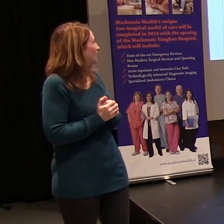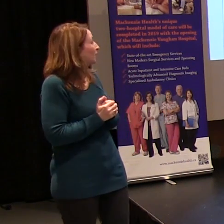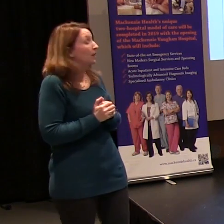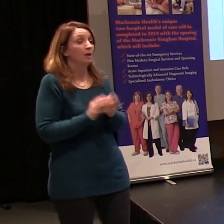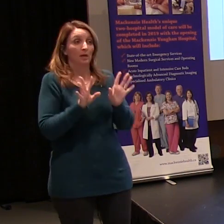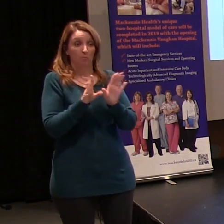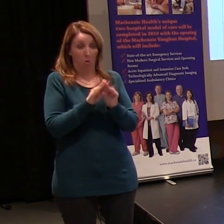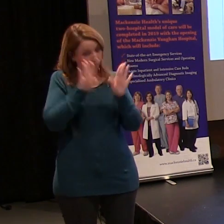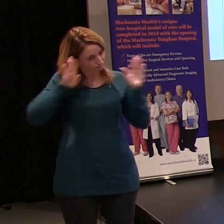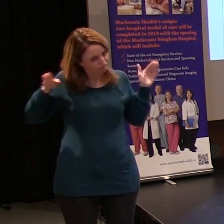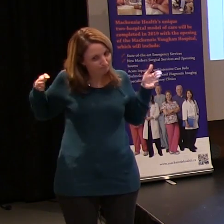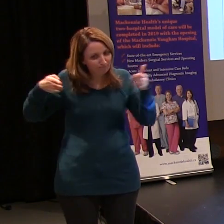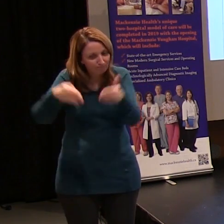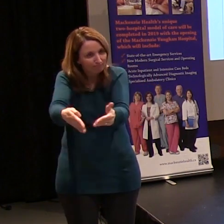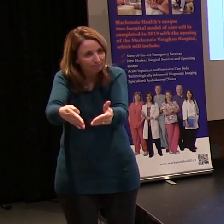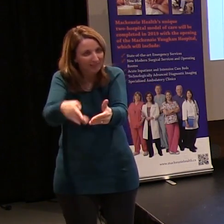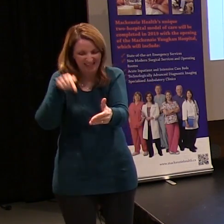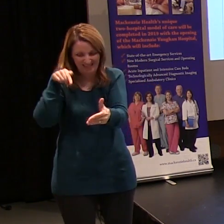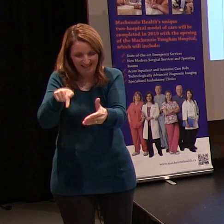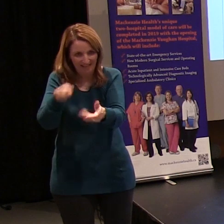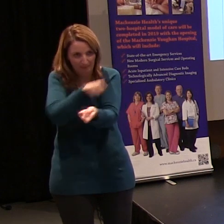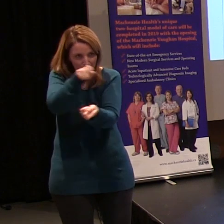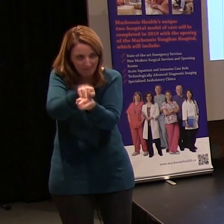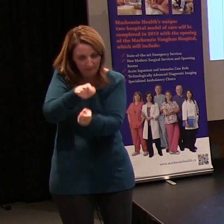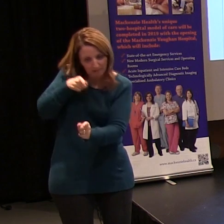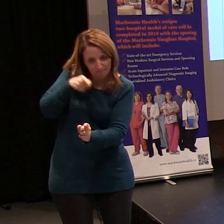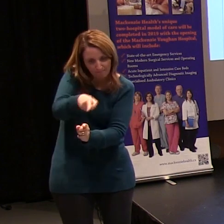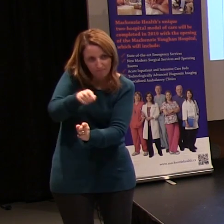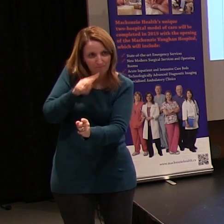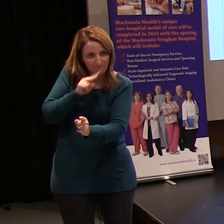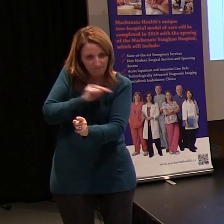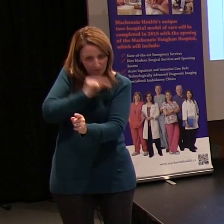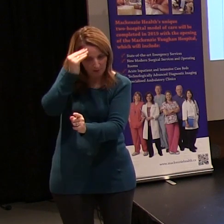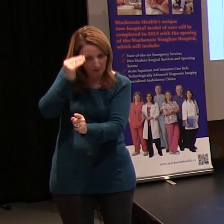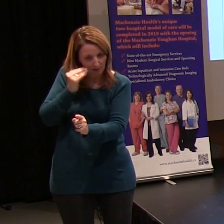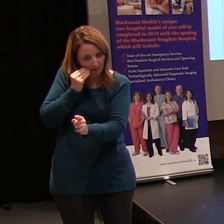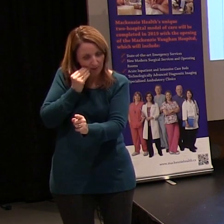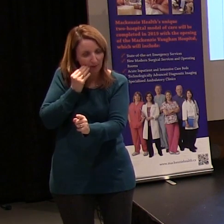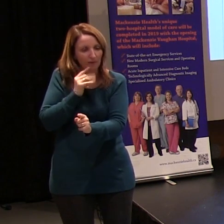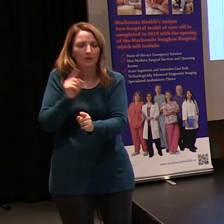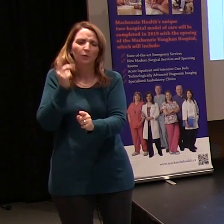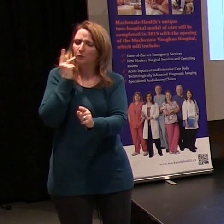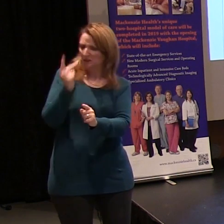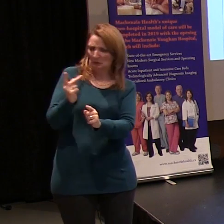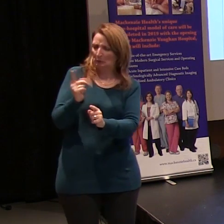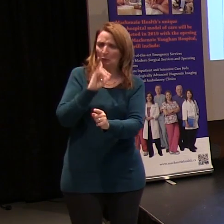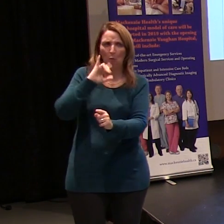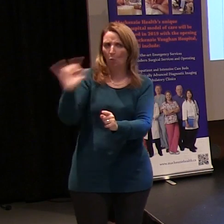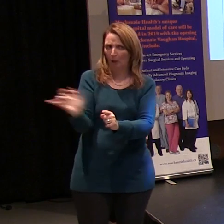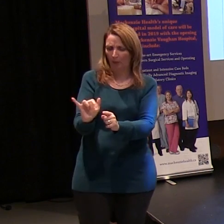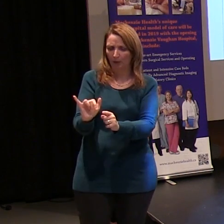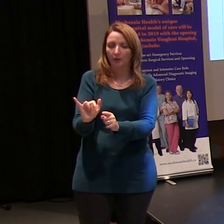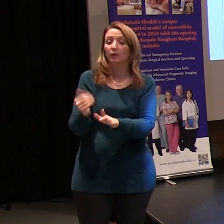Zooming in, that's really the site that we are starting to talk about, and really what is the character of the site, that you